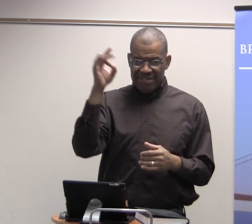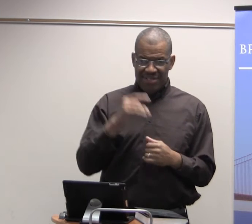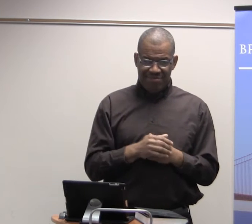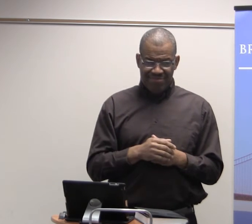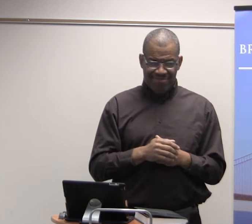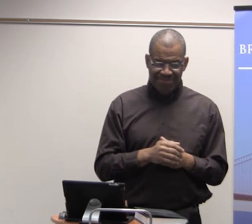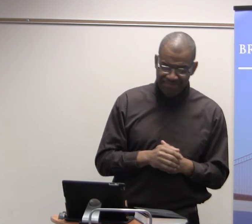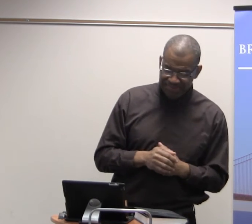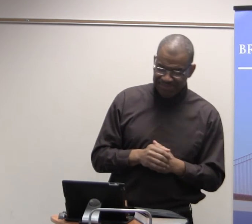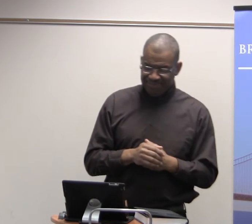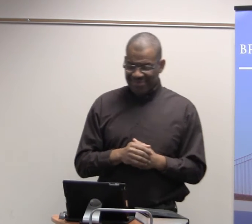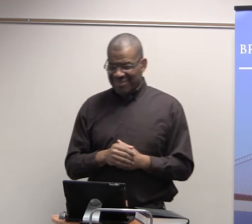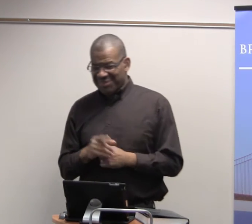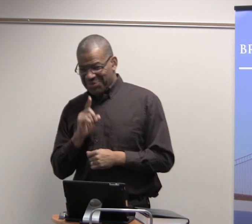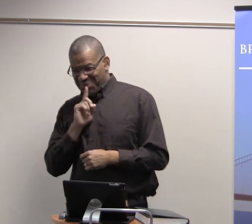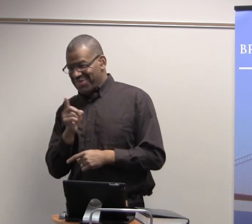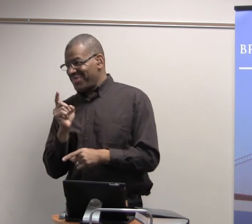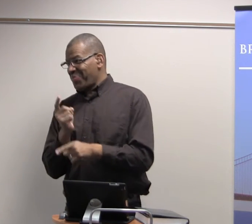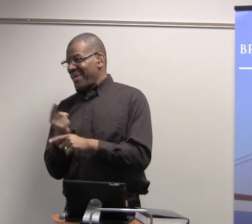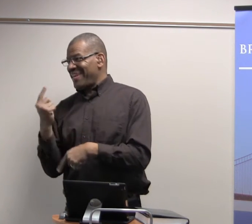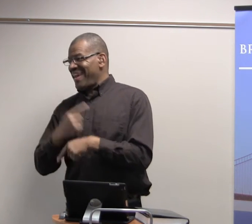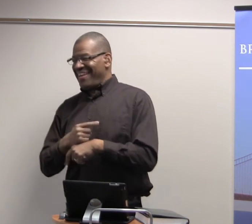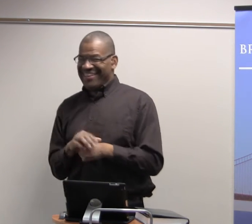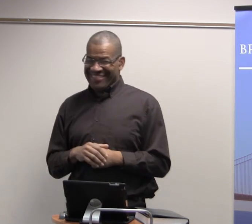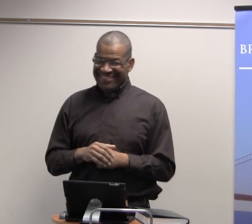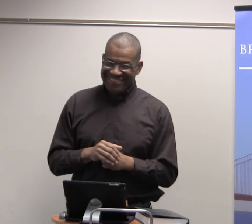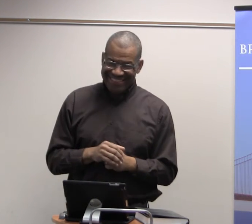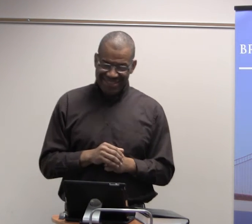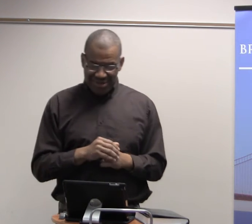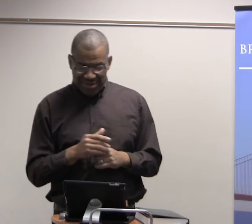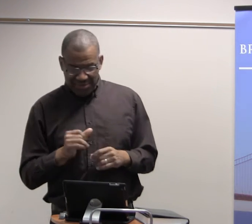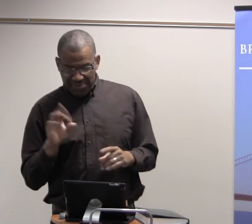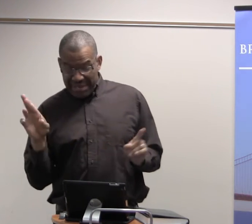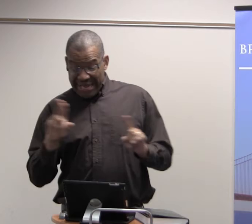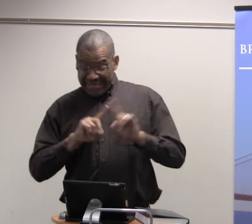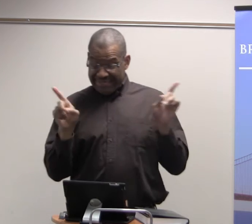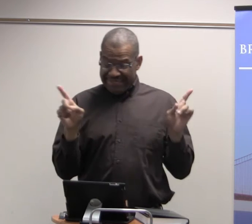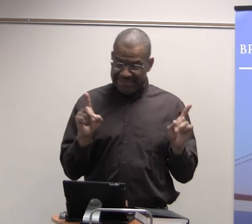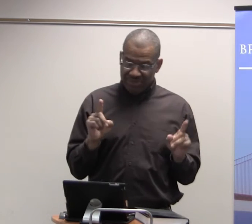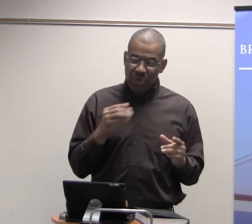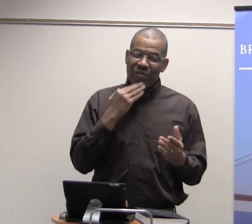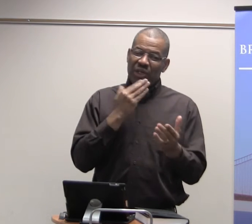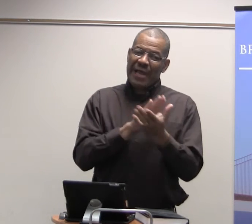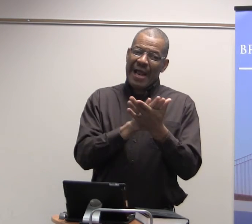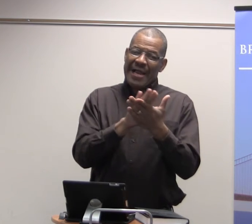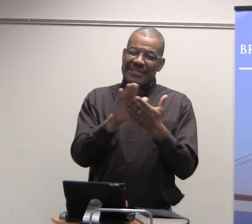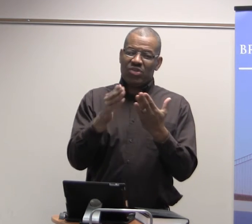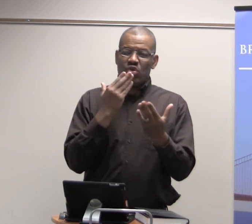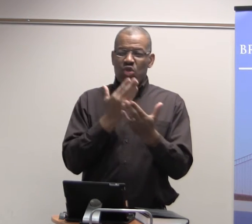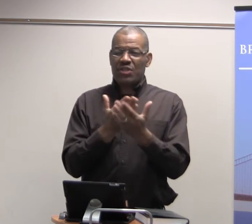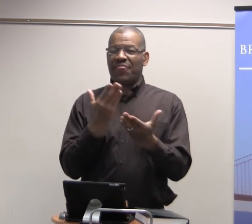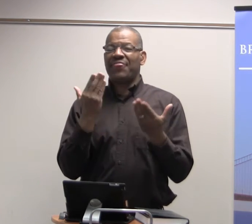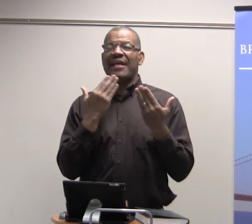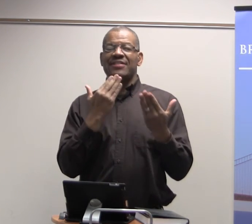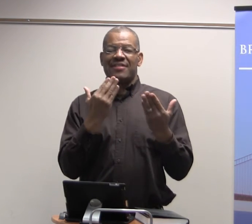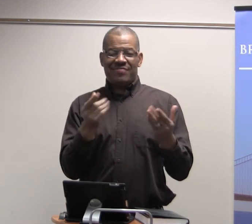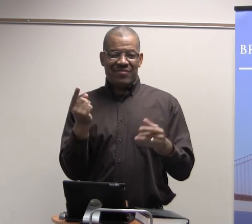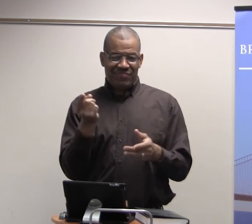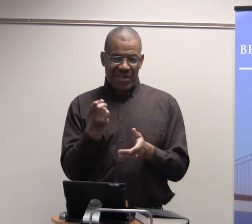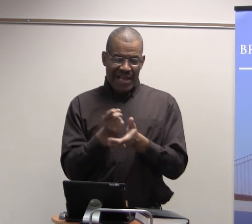2018. Sure it's the right date, but we have a nice, good Thanksgiving